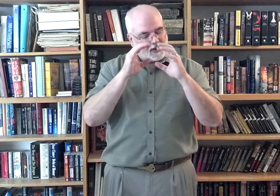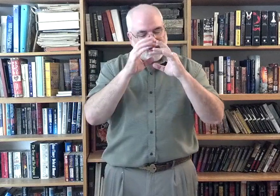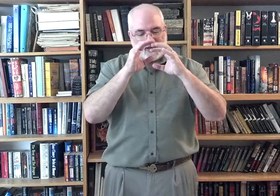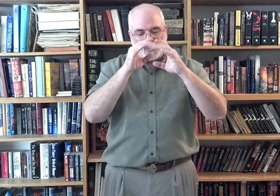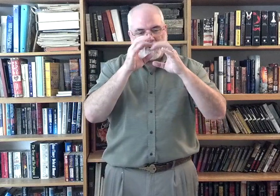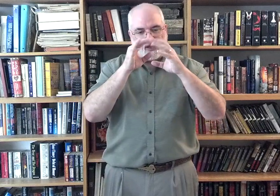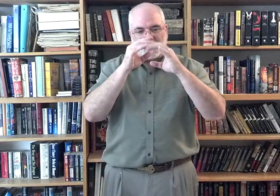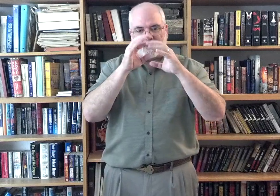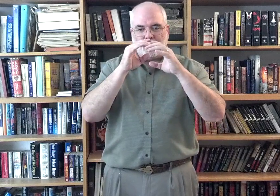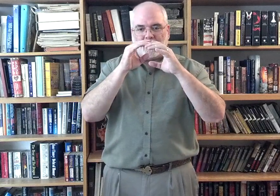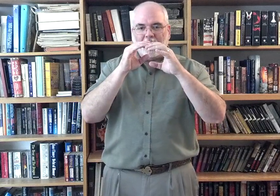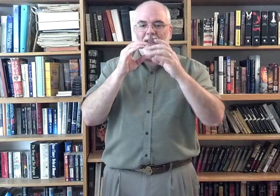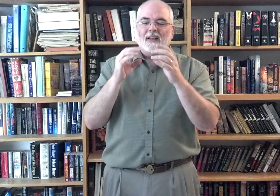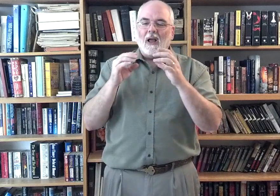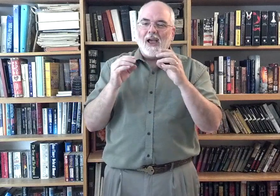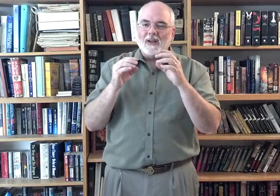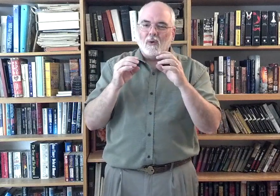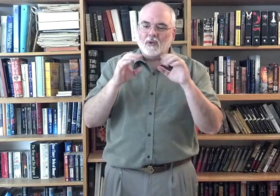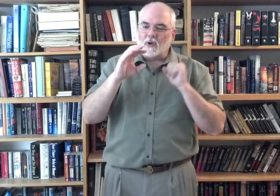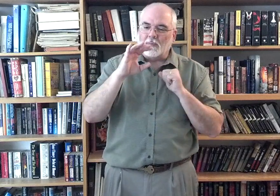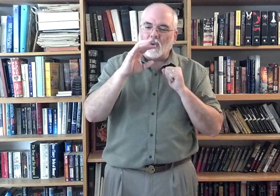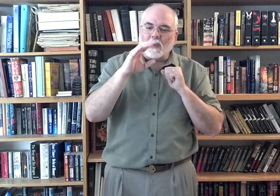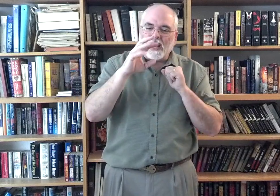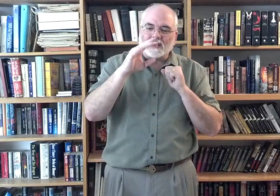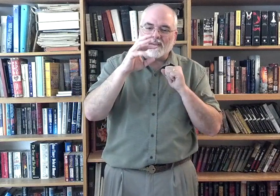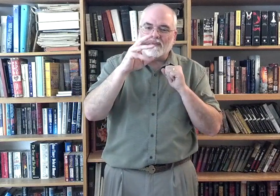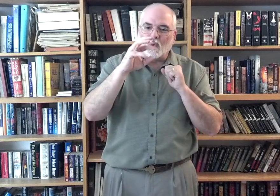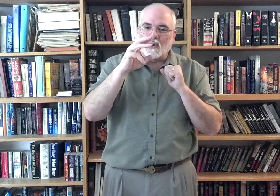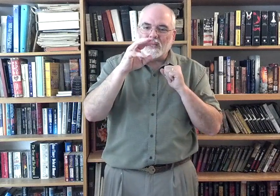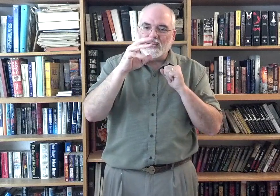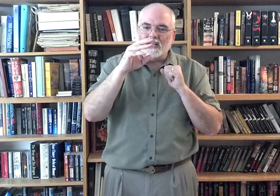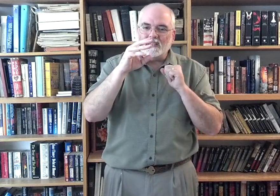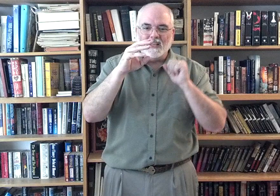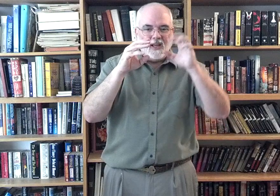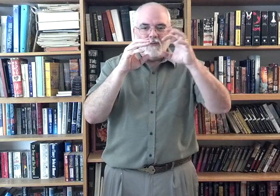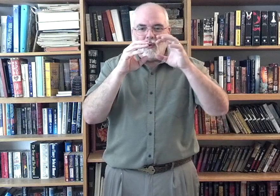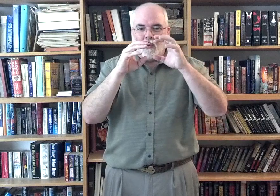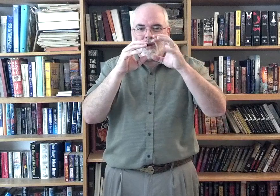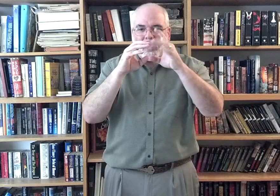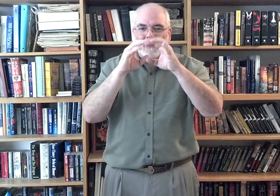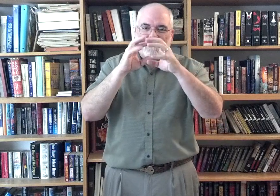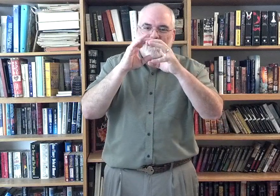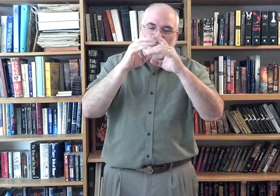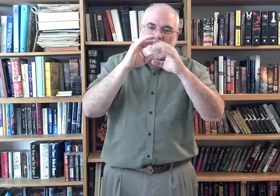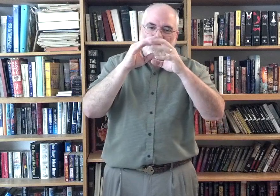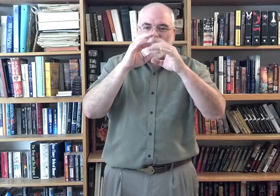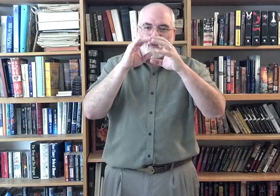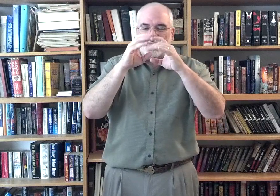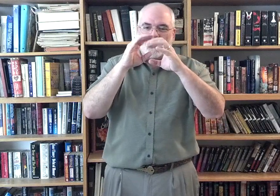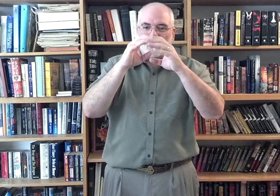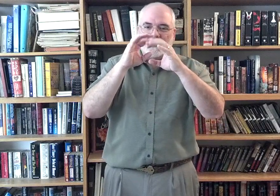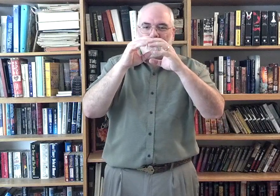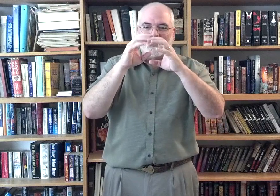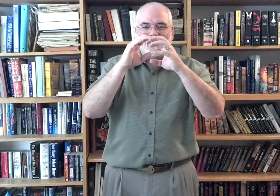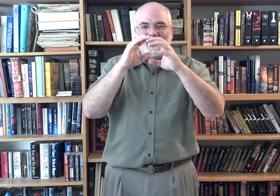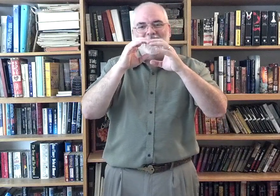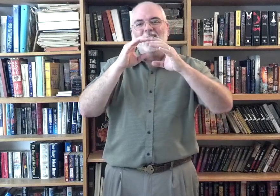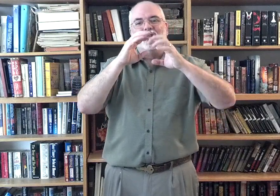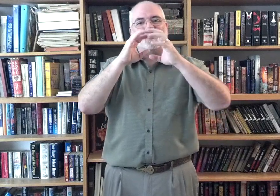pretend you're playing a trumpet. Now, I know the trumpet only has like four keys, but we're going to add four or five more over here, all right?